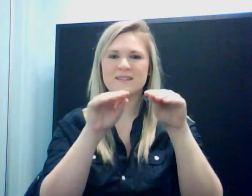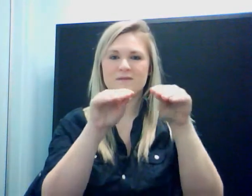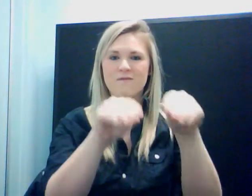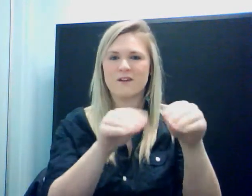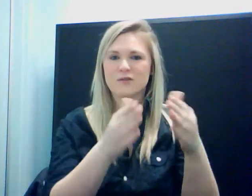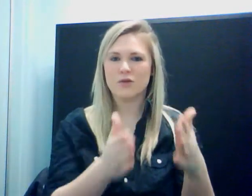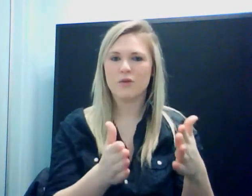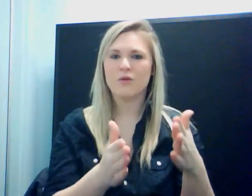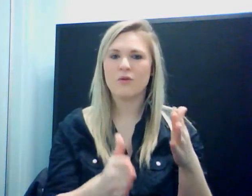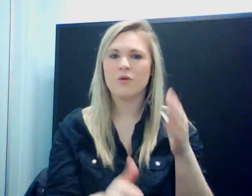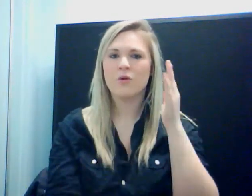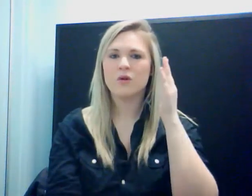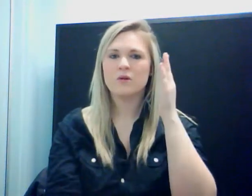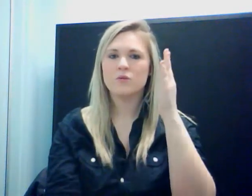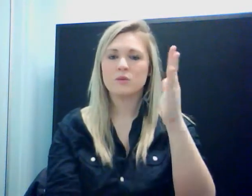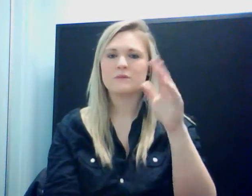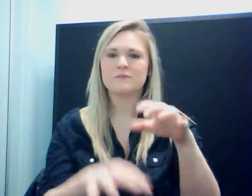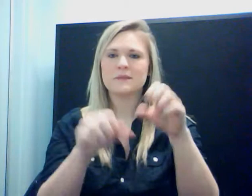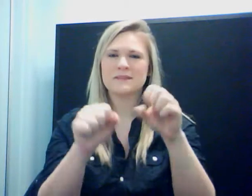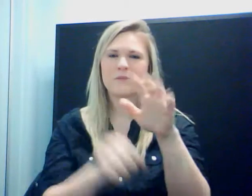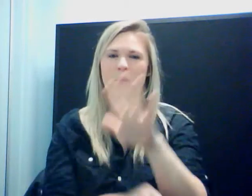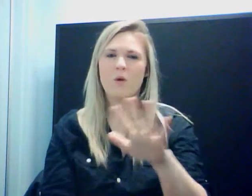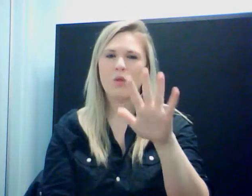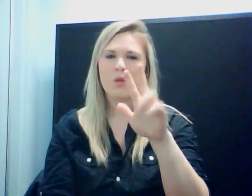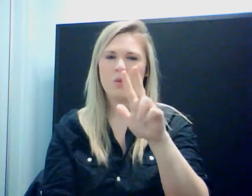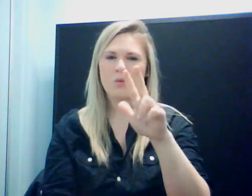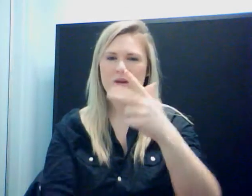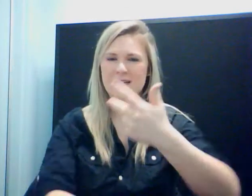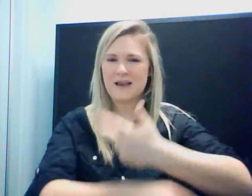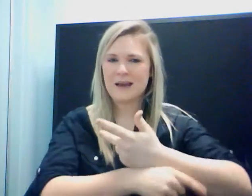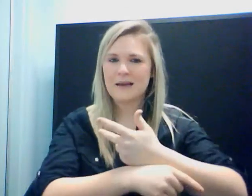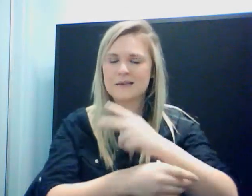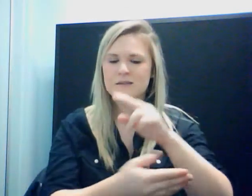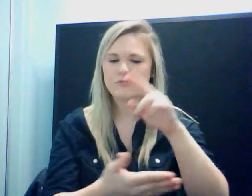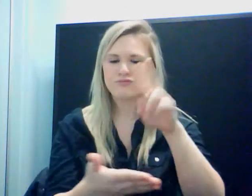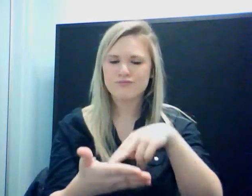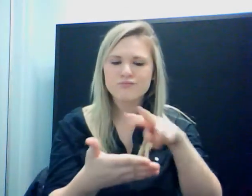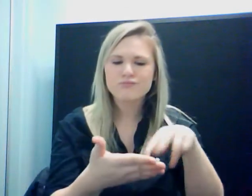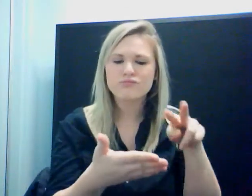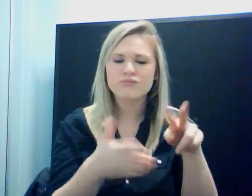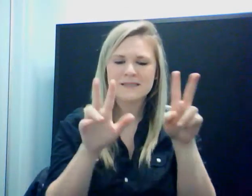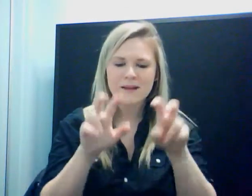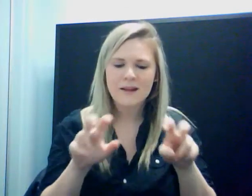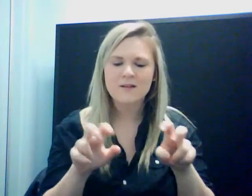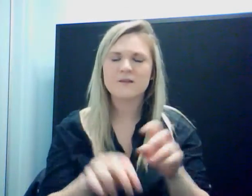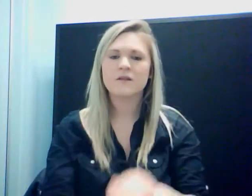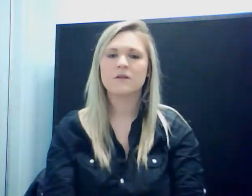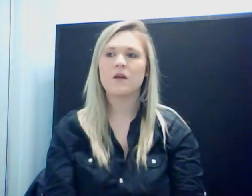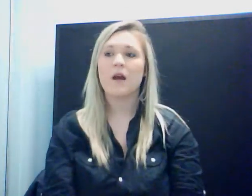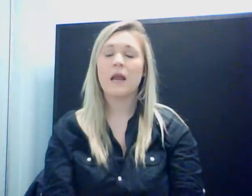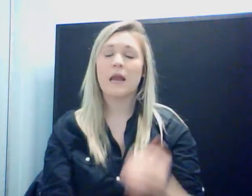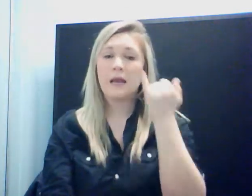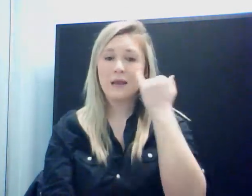days to review the entire loan, and then if you meet certain guidelines, they will give you the loan.